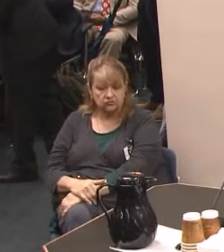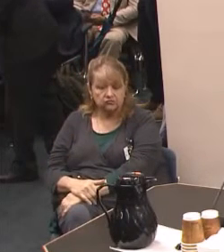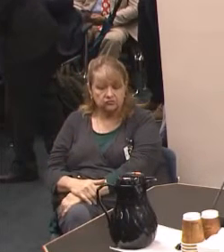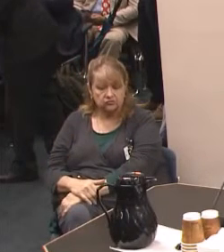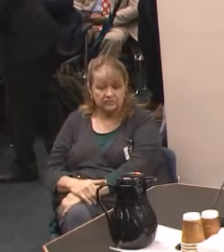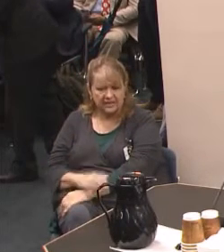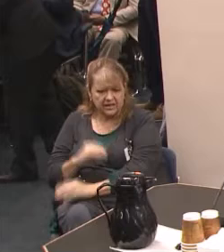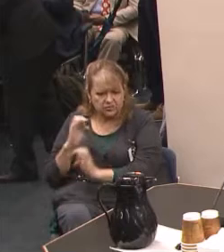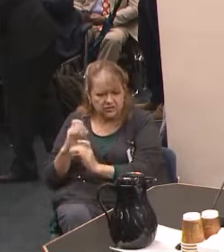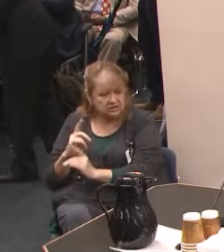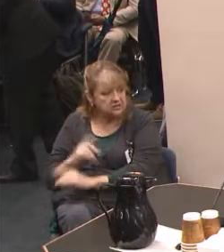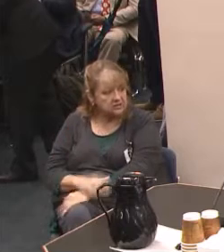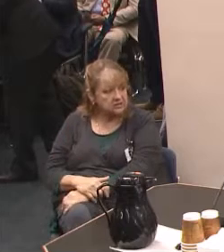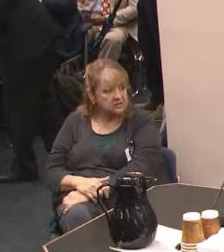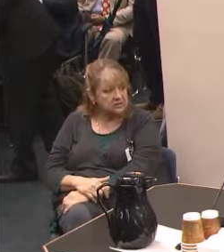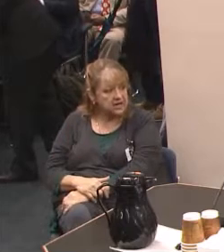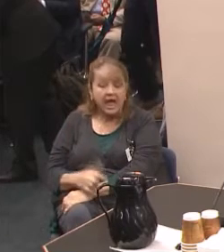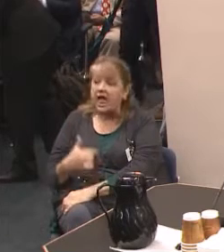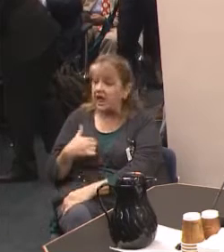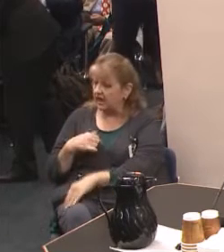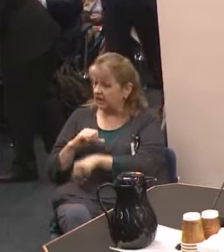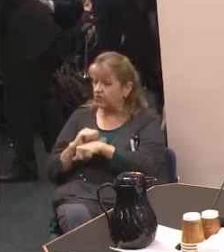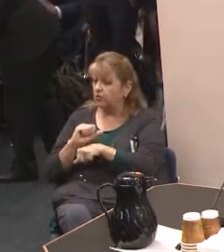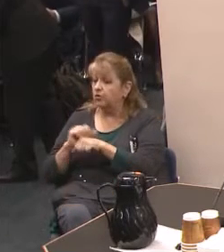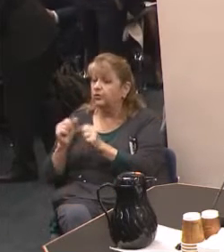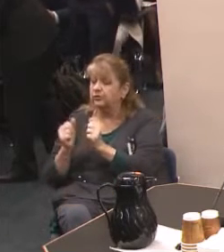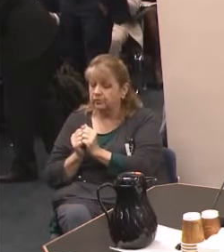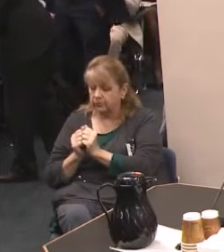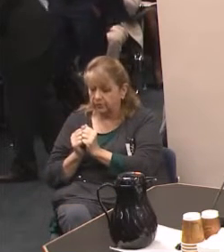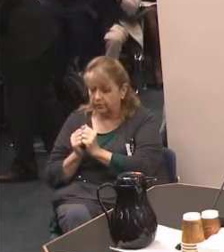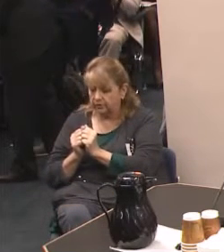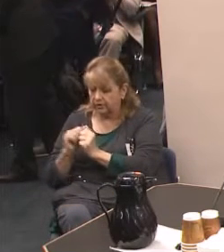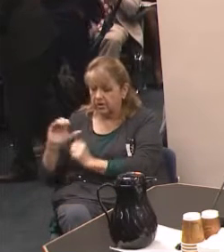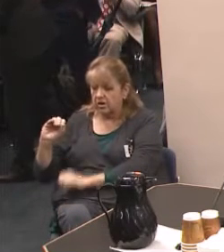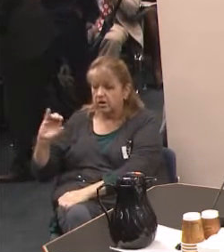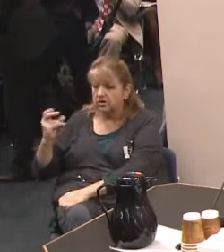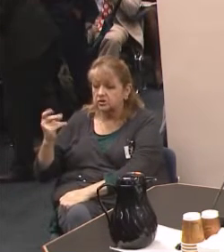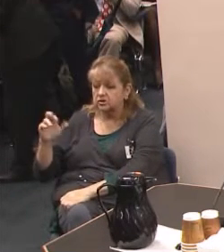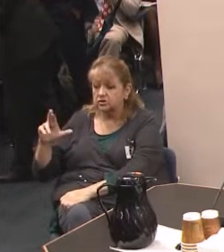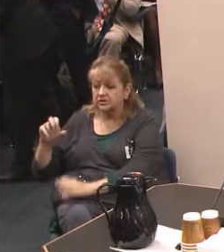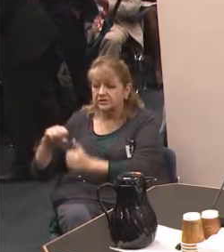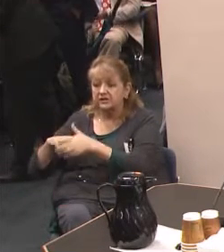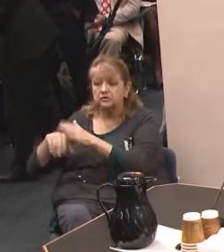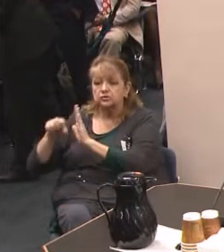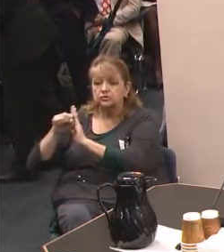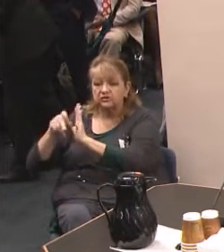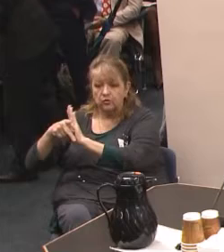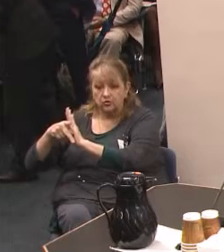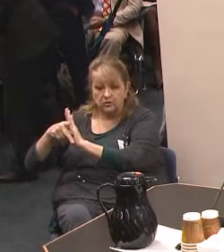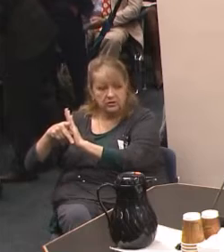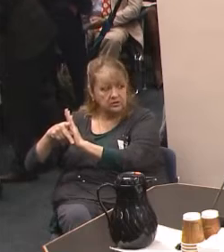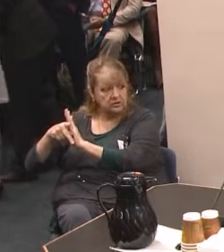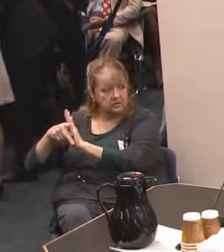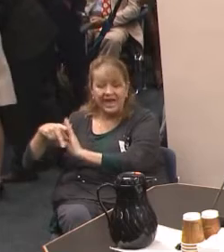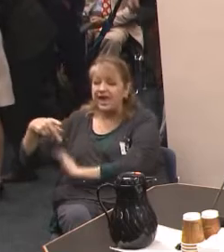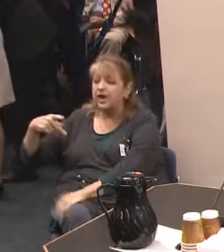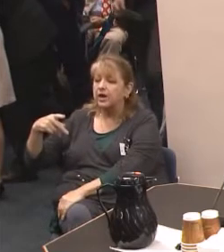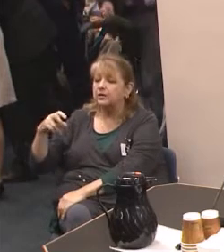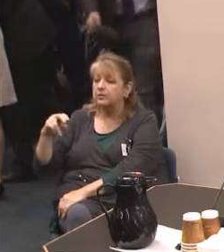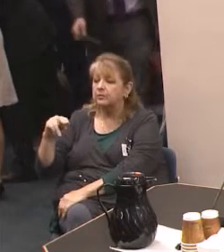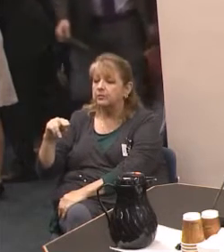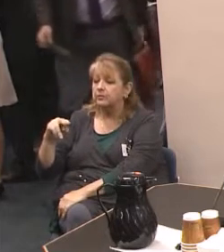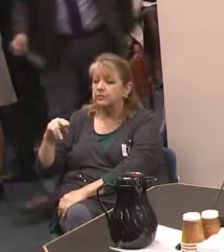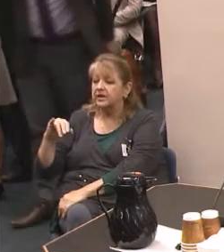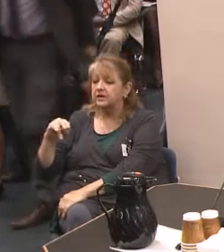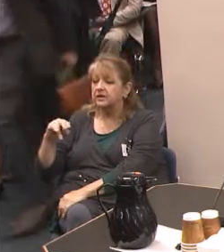courses. I have worked with Oshner's in Shreveport as well as the Pennington Institute